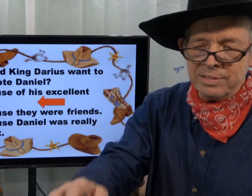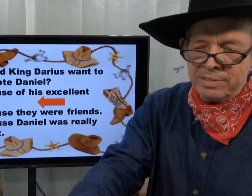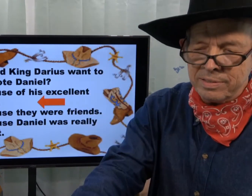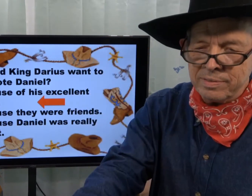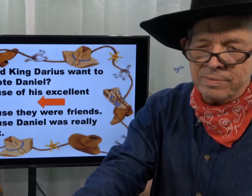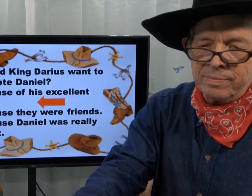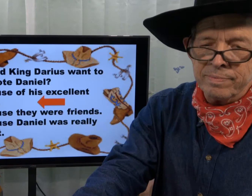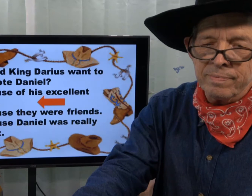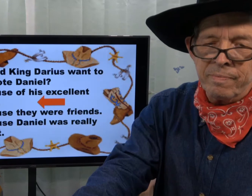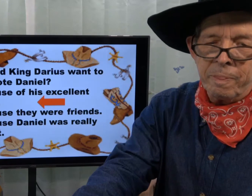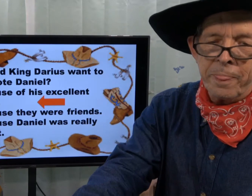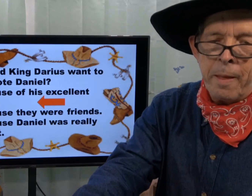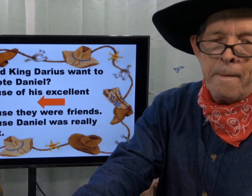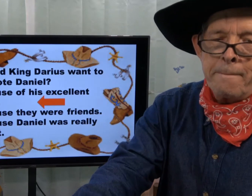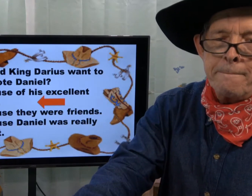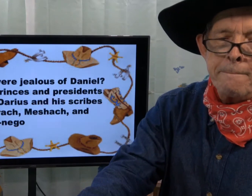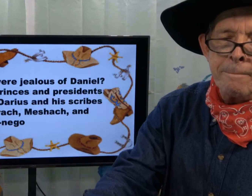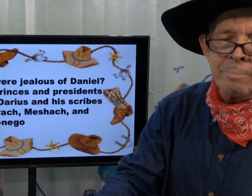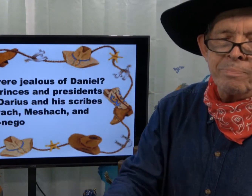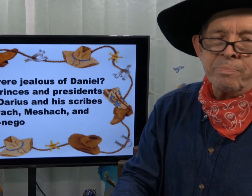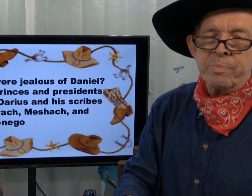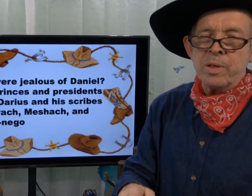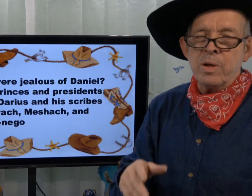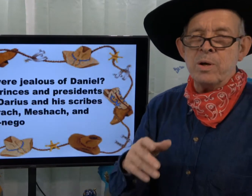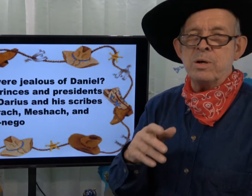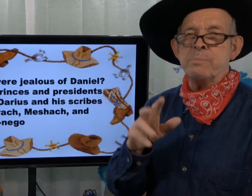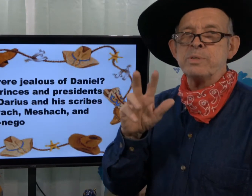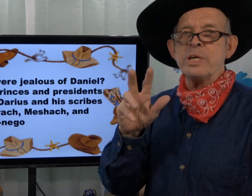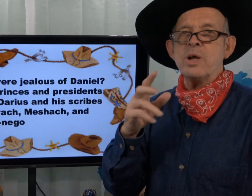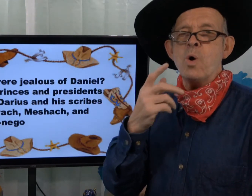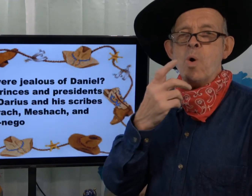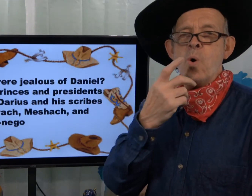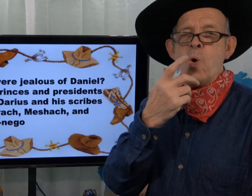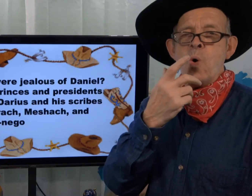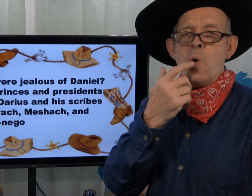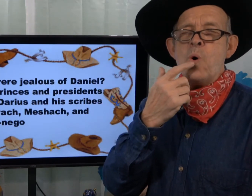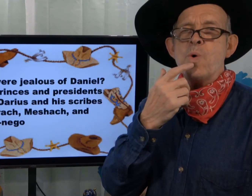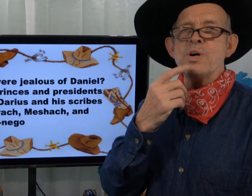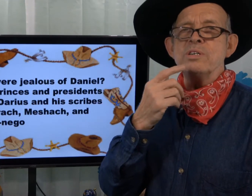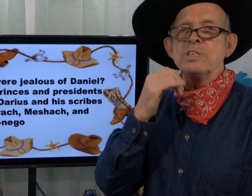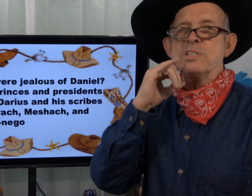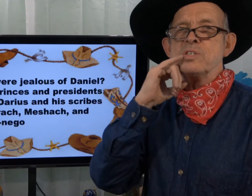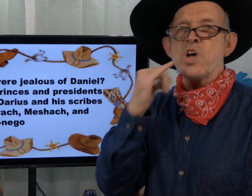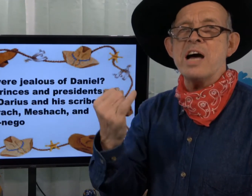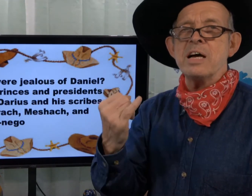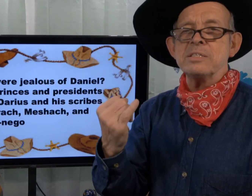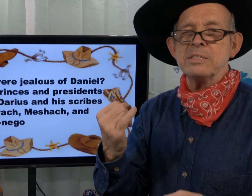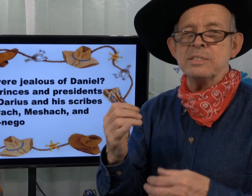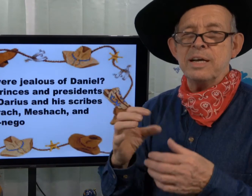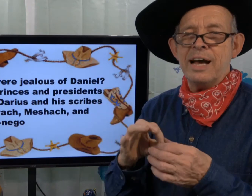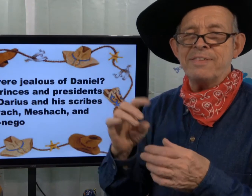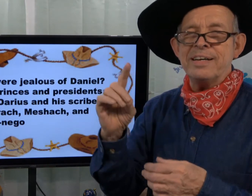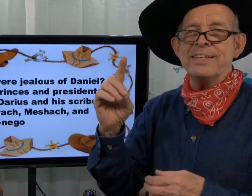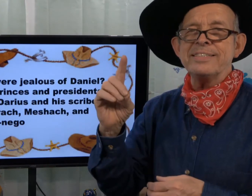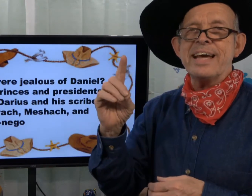Number three, who were Stratus and